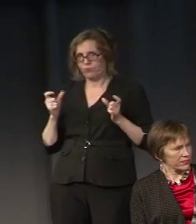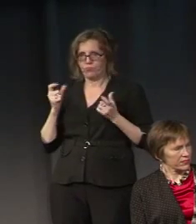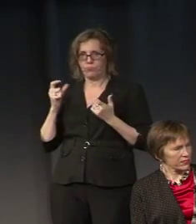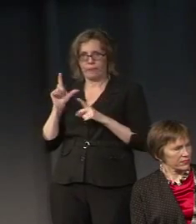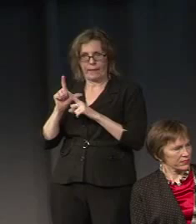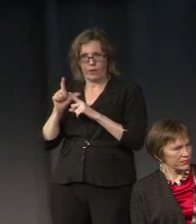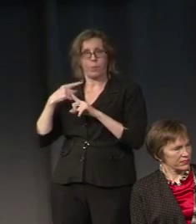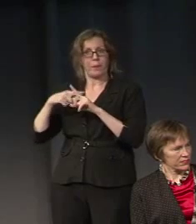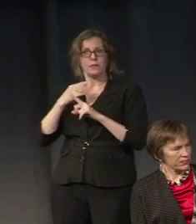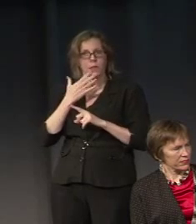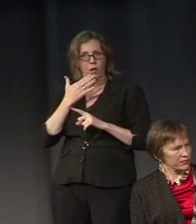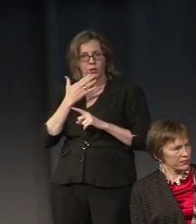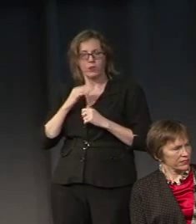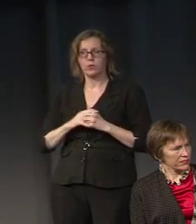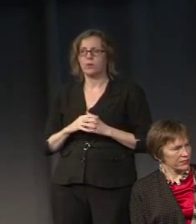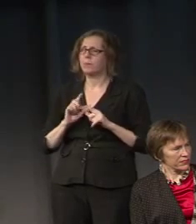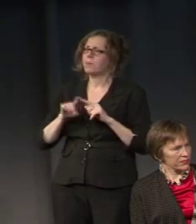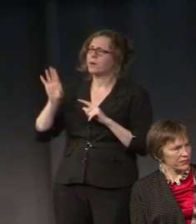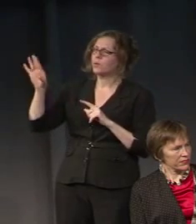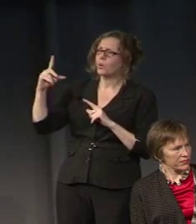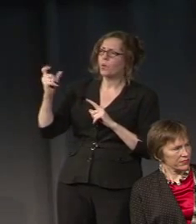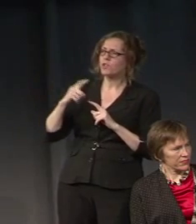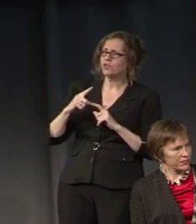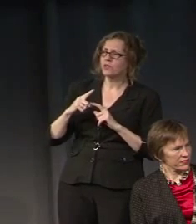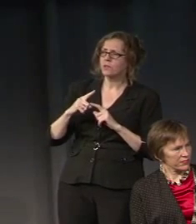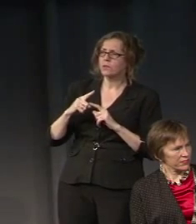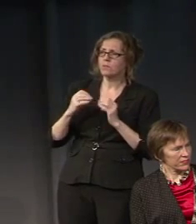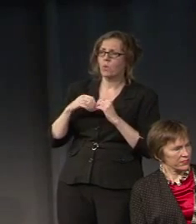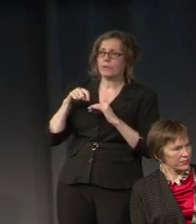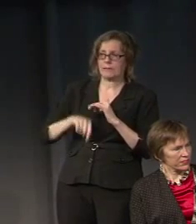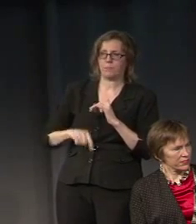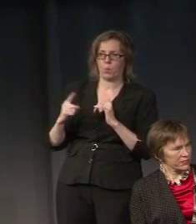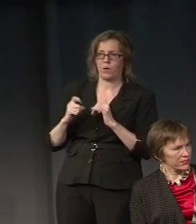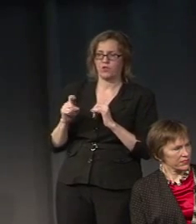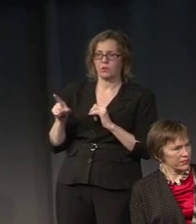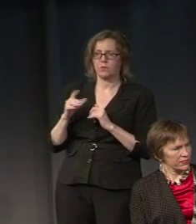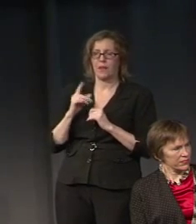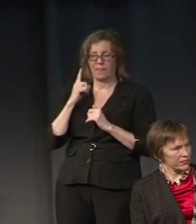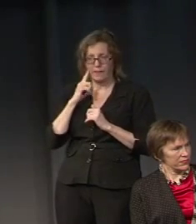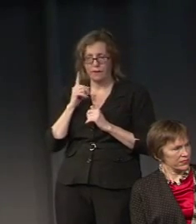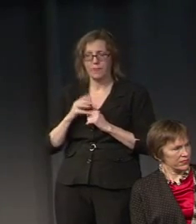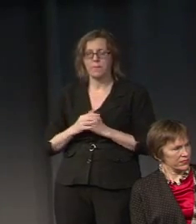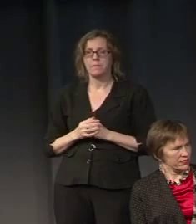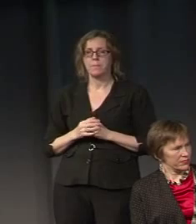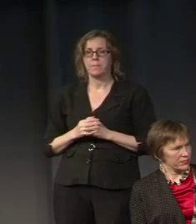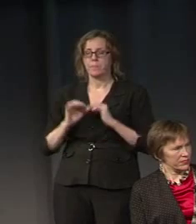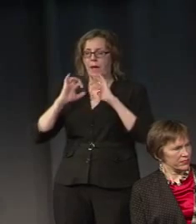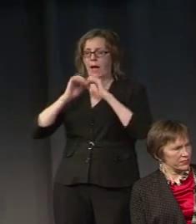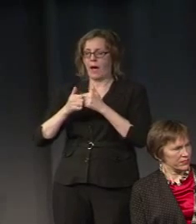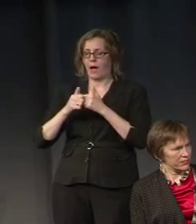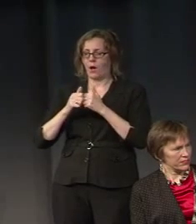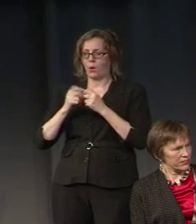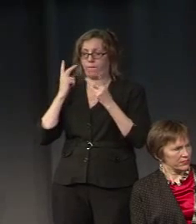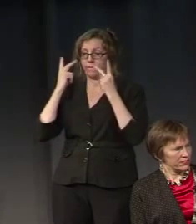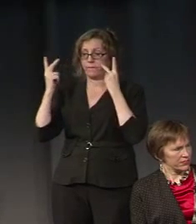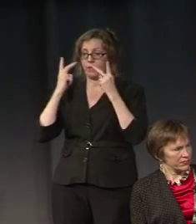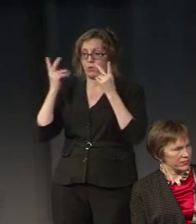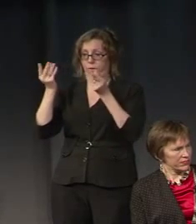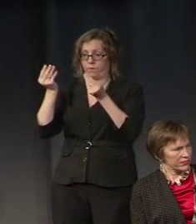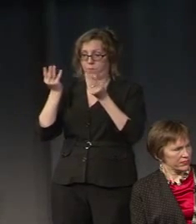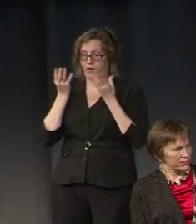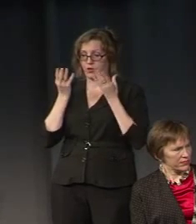The deeper question I think you were asking is about the way in which that visual information, think